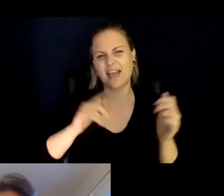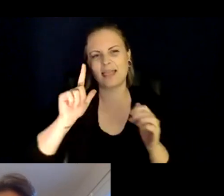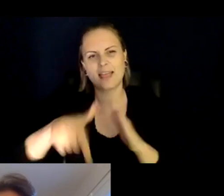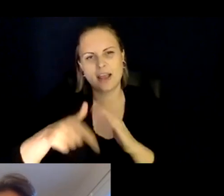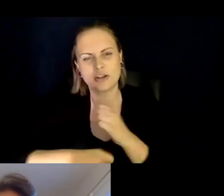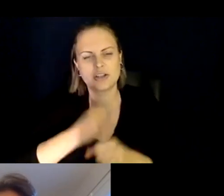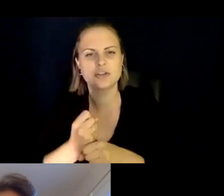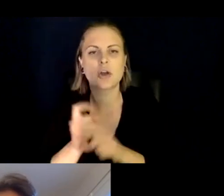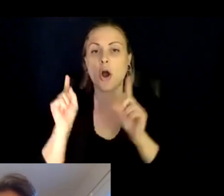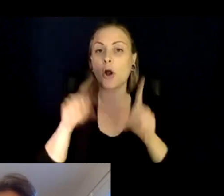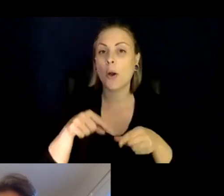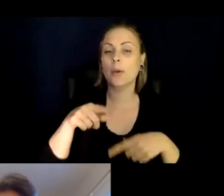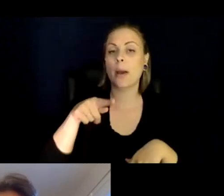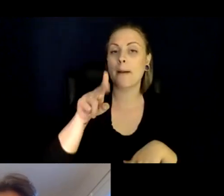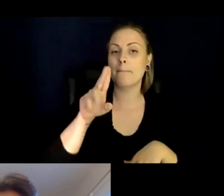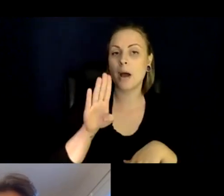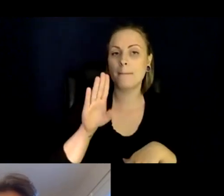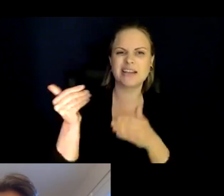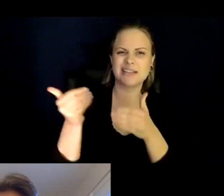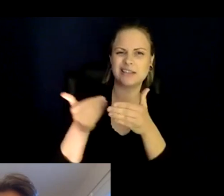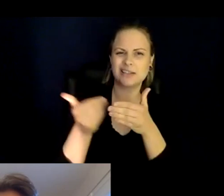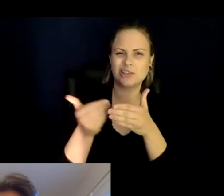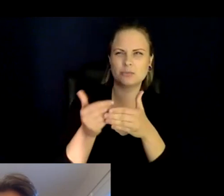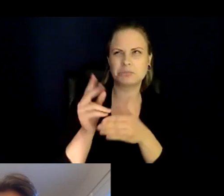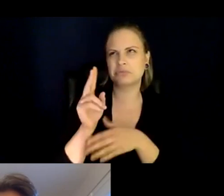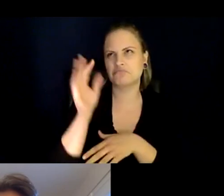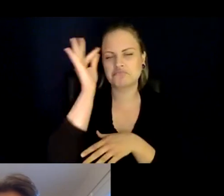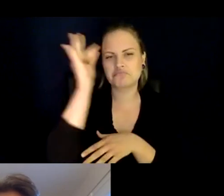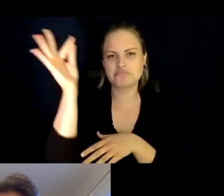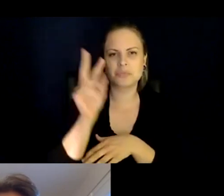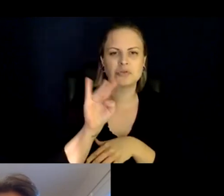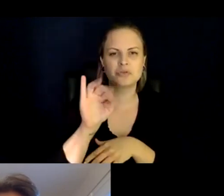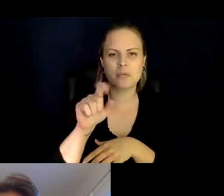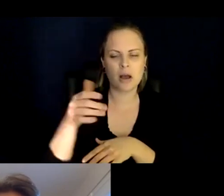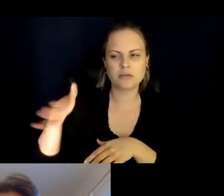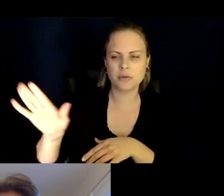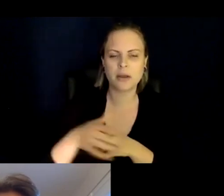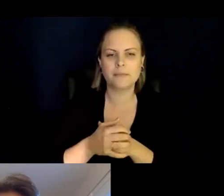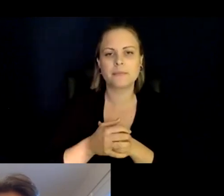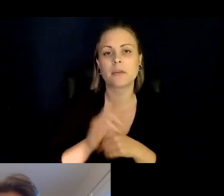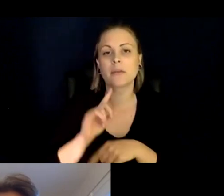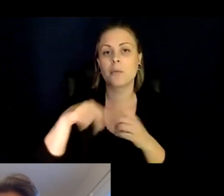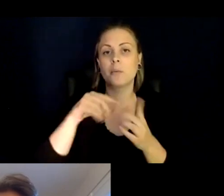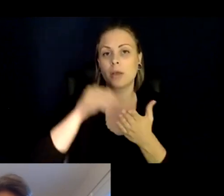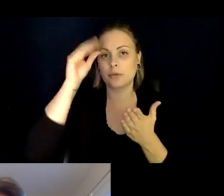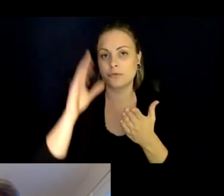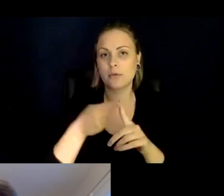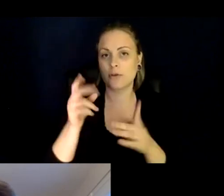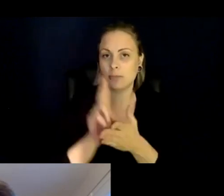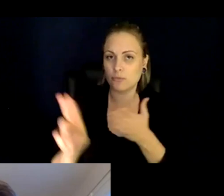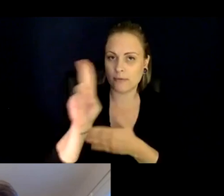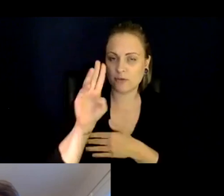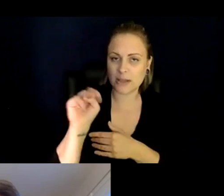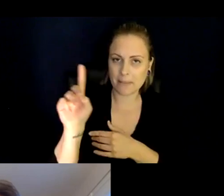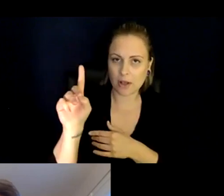to a pub. There was a pub nearby about 2 miles away, and when the students from University of Maryland